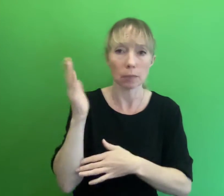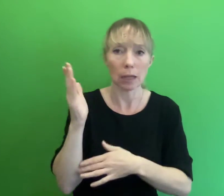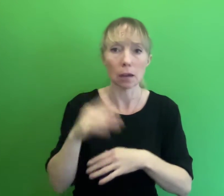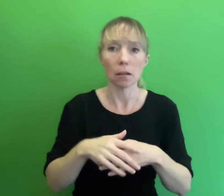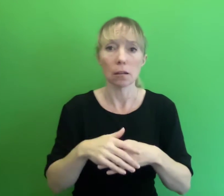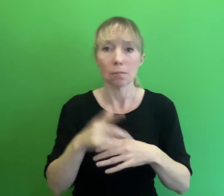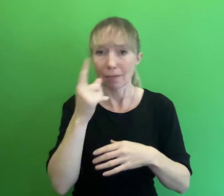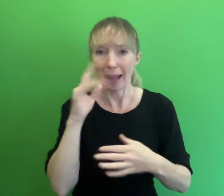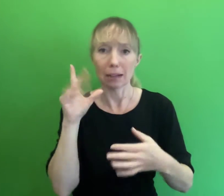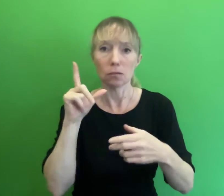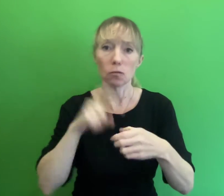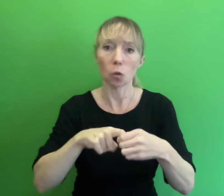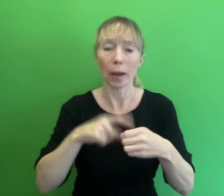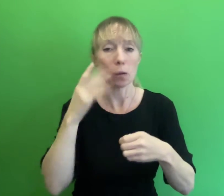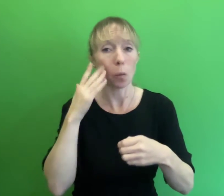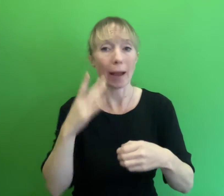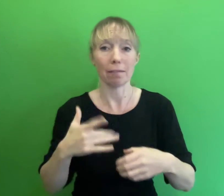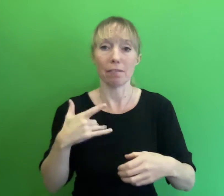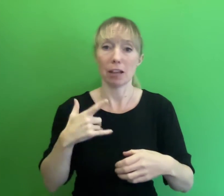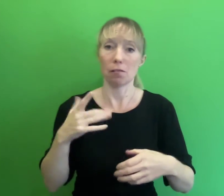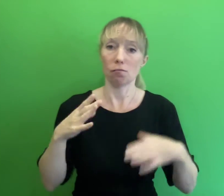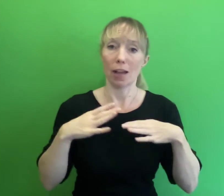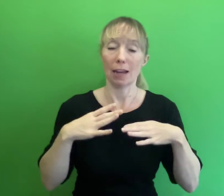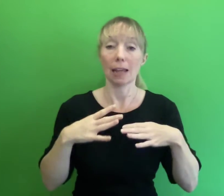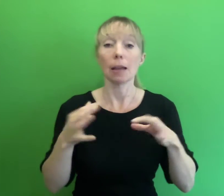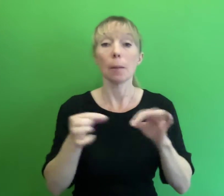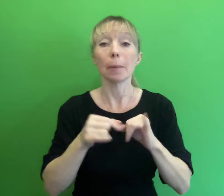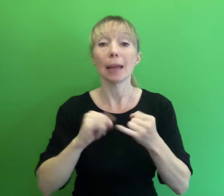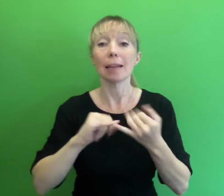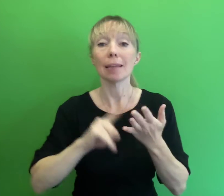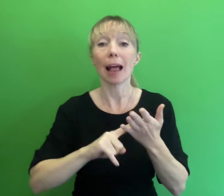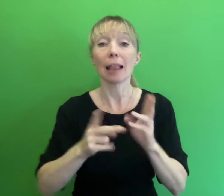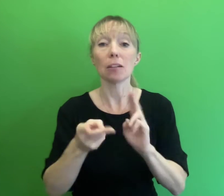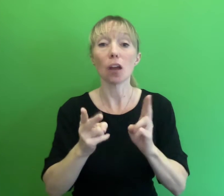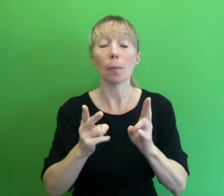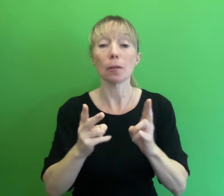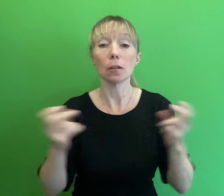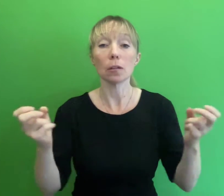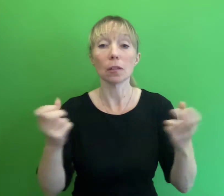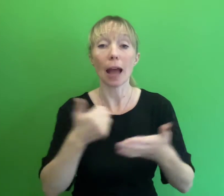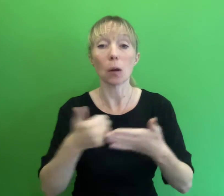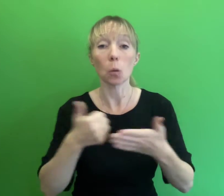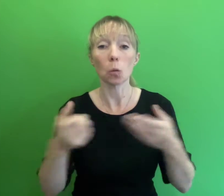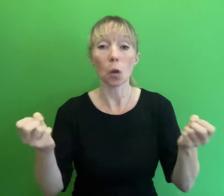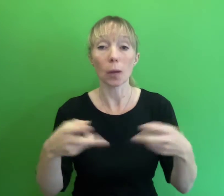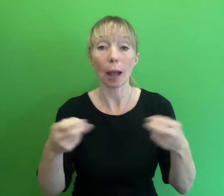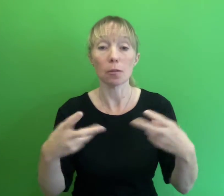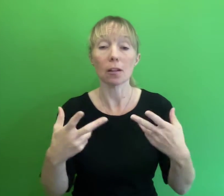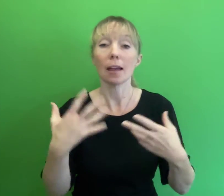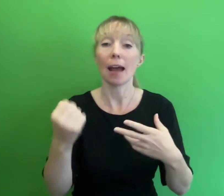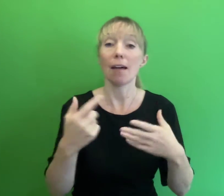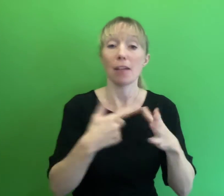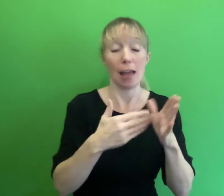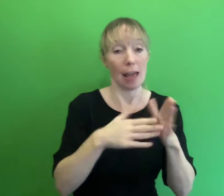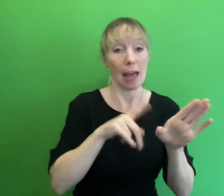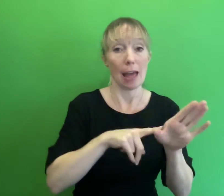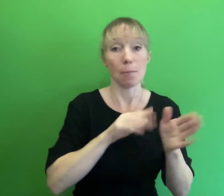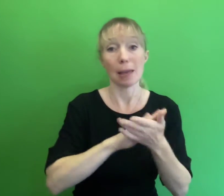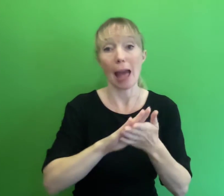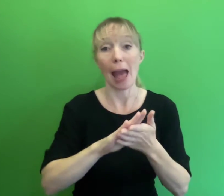BSL interpreters and auto-captioning. The retreat was BSL interpreted by Amy Hayward, Michelle Wood, and